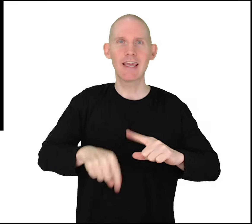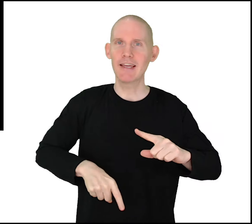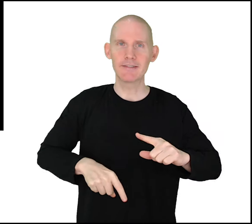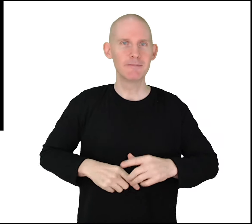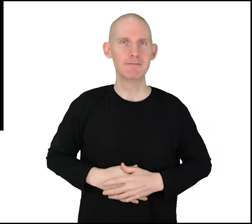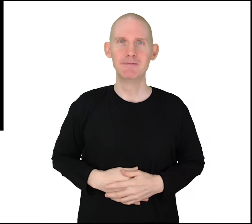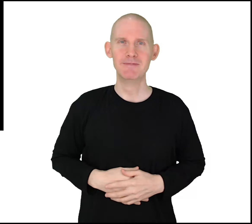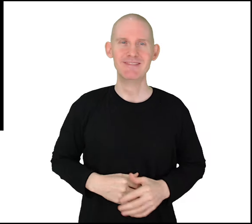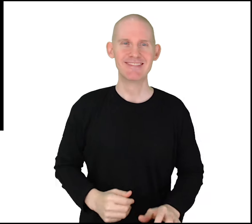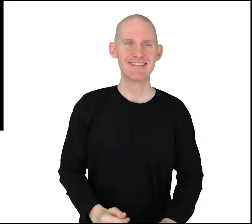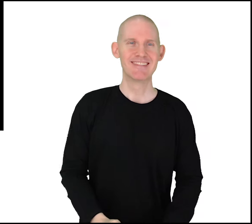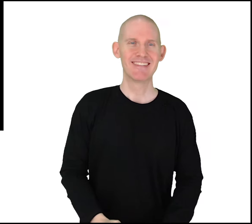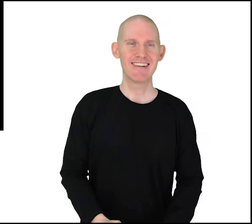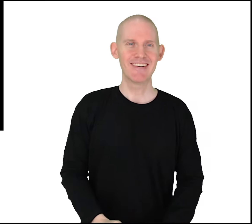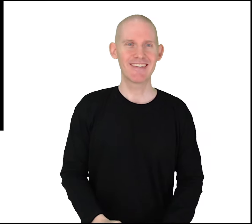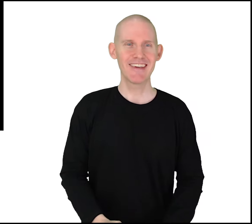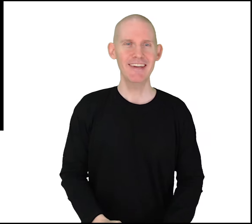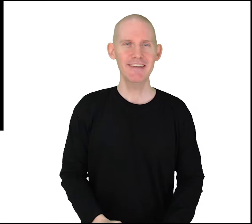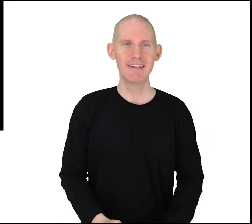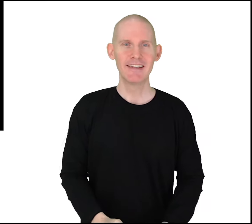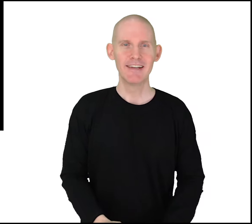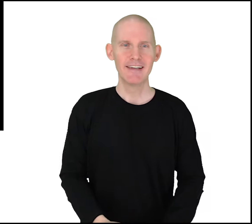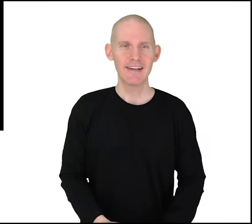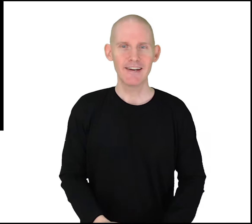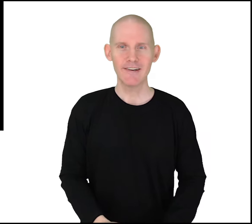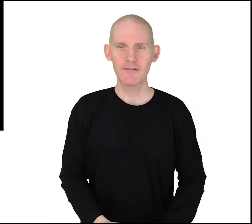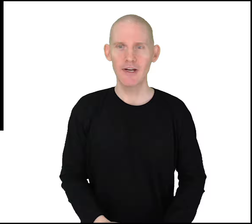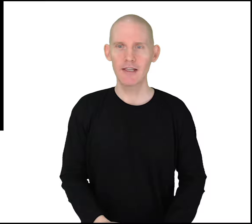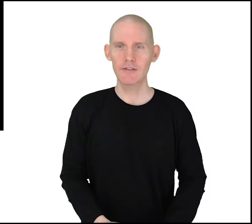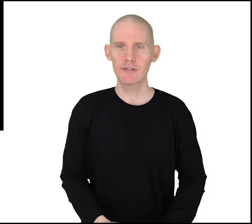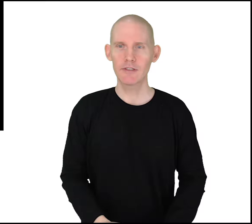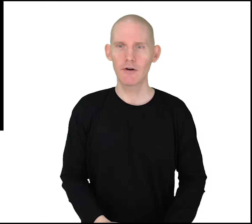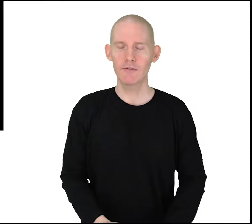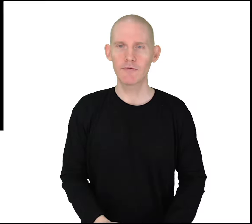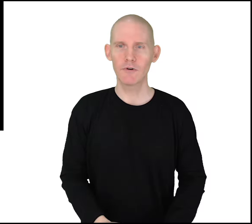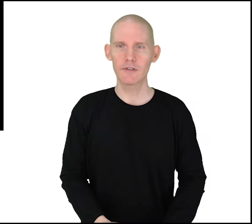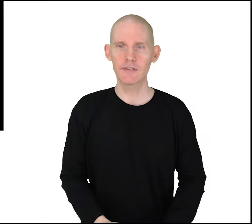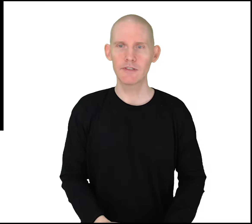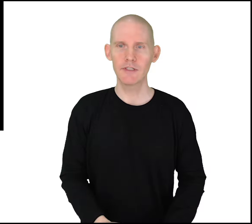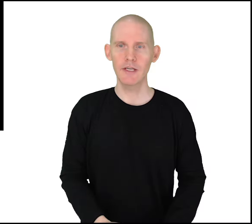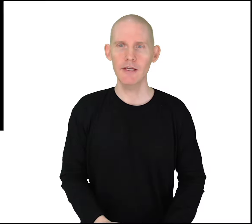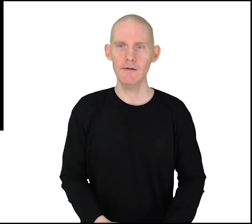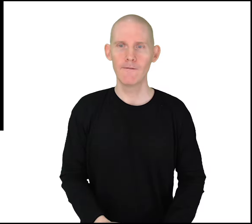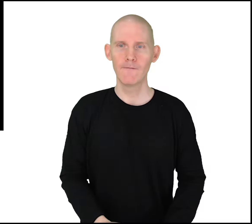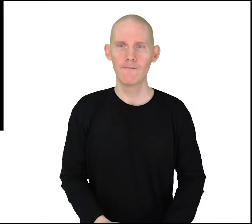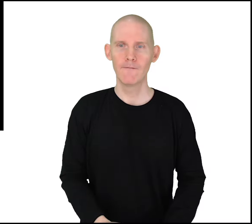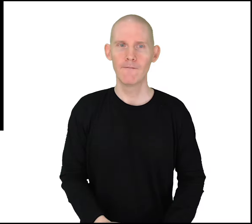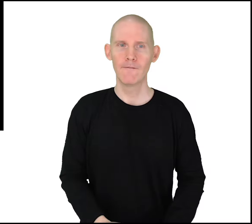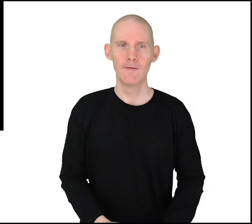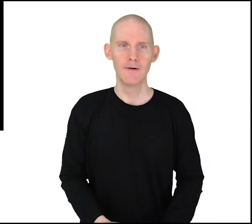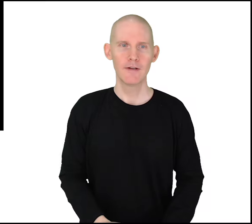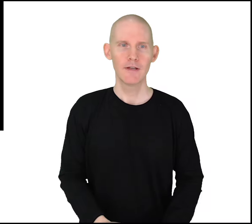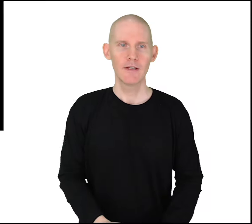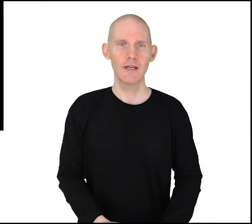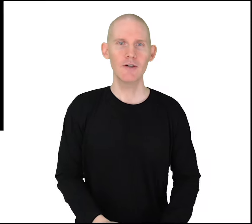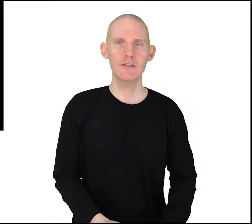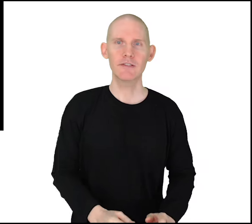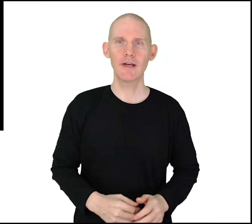can't. Okay. All right, let's go for C. Here is the sign